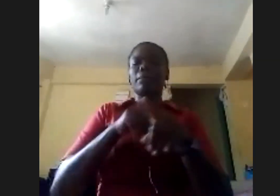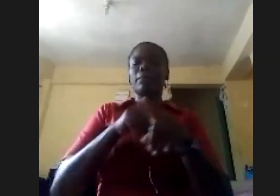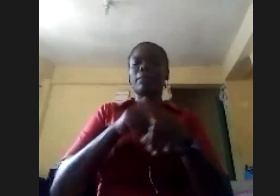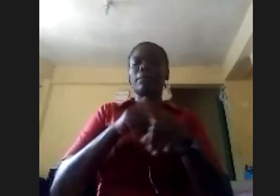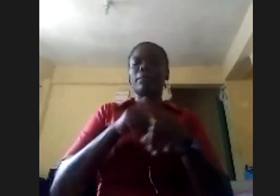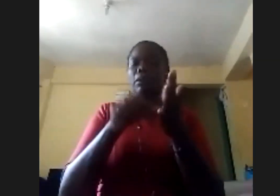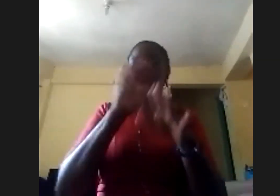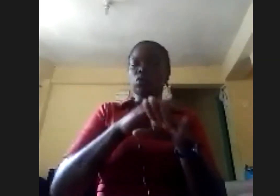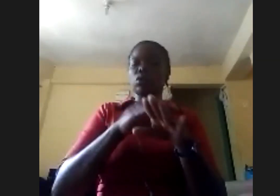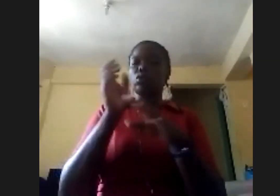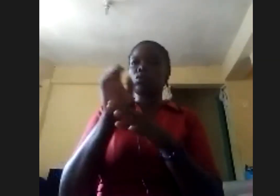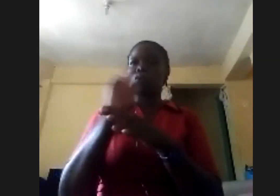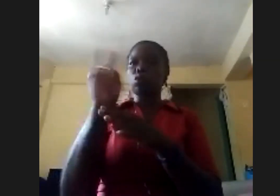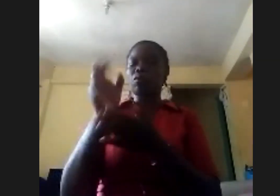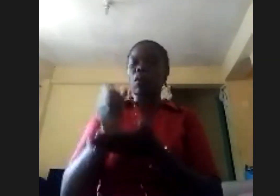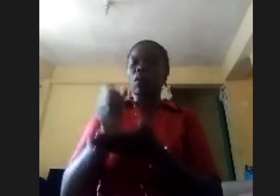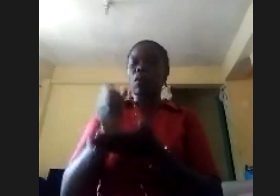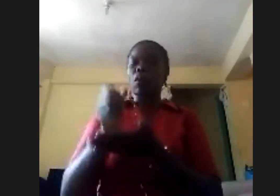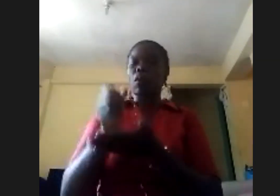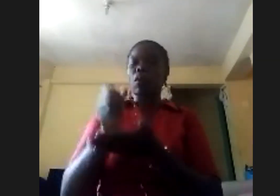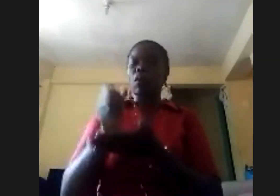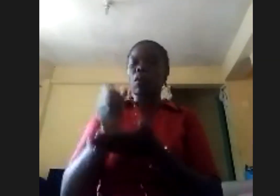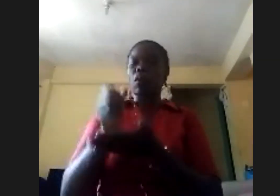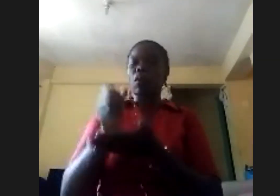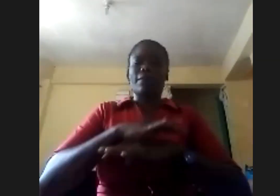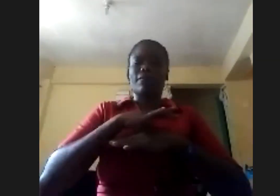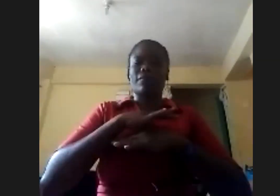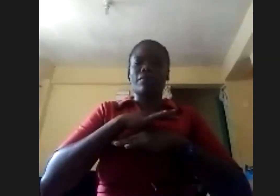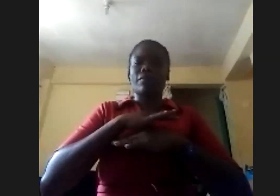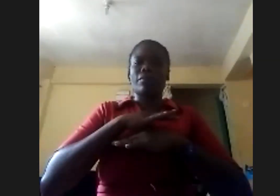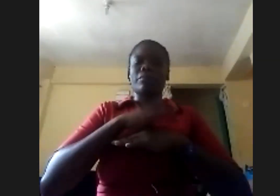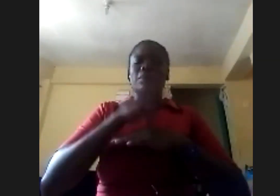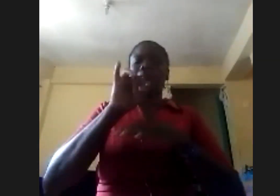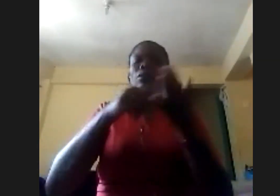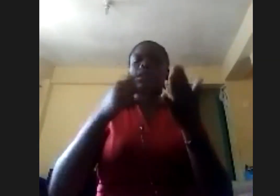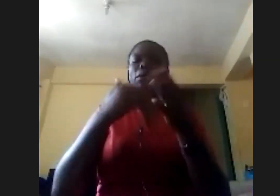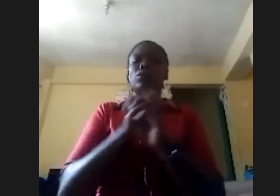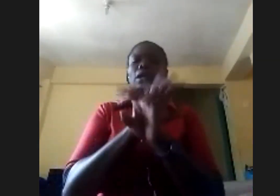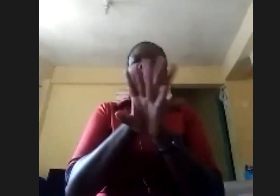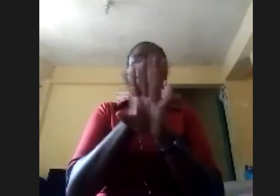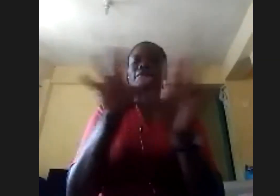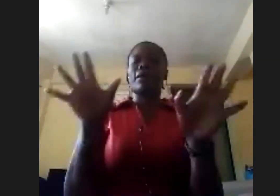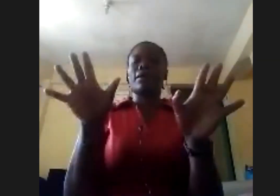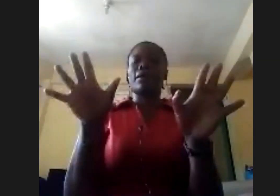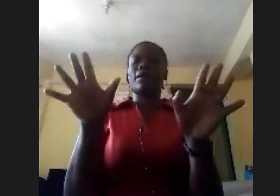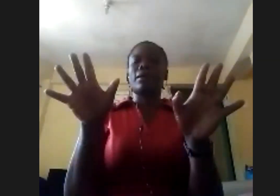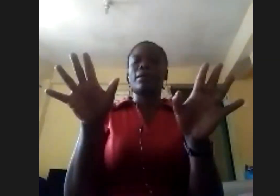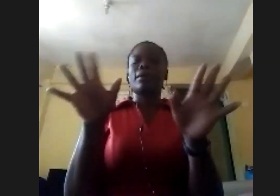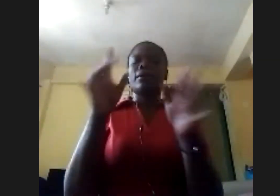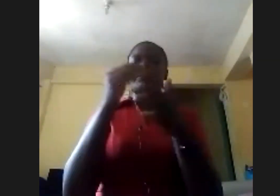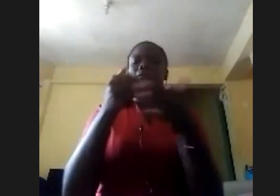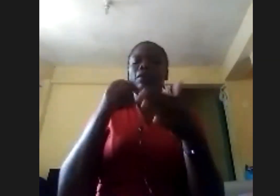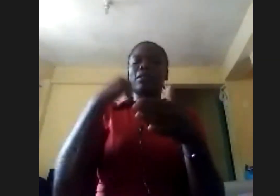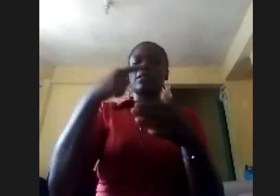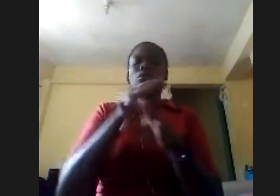help early enough. So Yeah. that's just what I to clarify in terms of what I'd not said, the Okay. effects